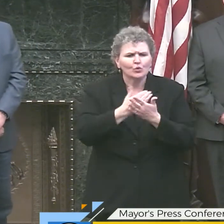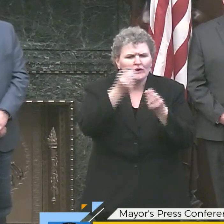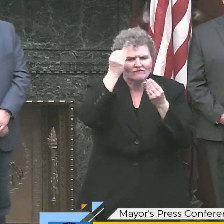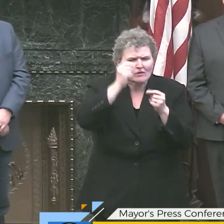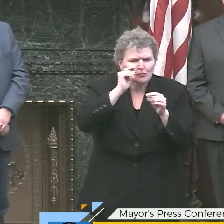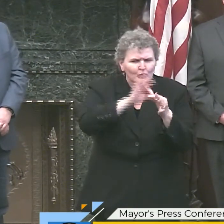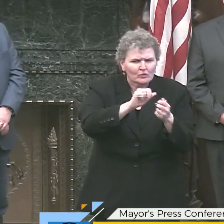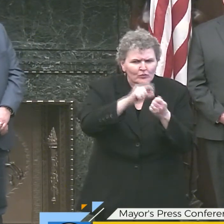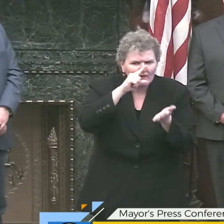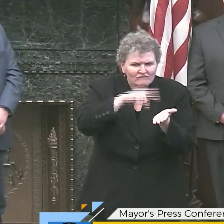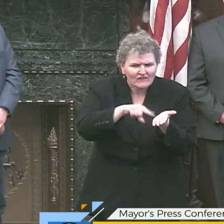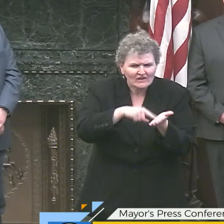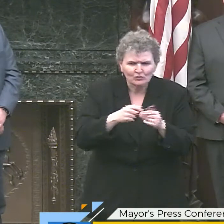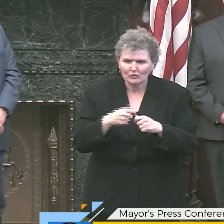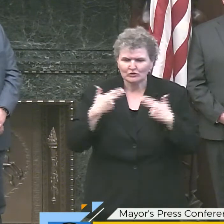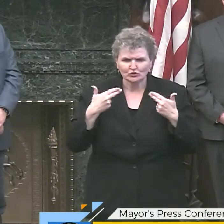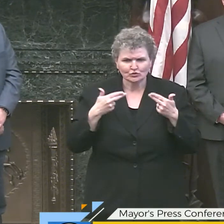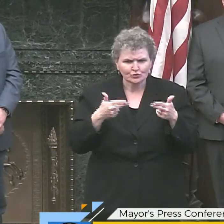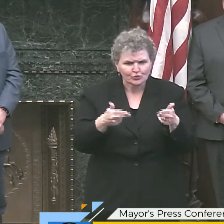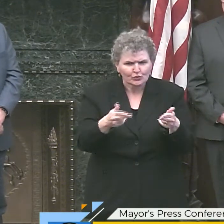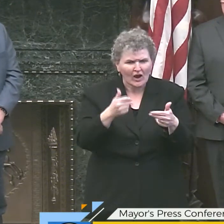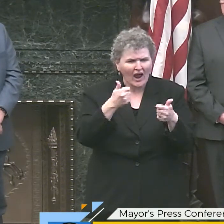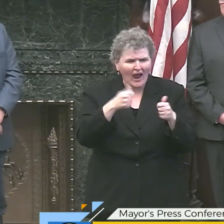shooting, a motive or suspects?